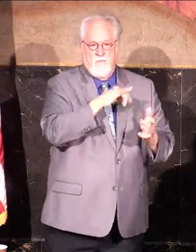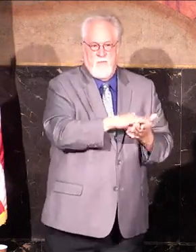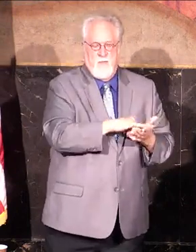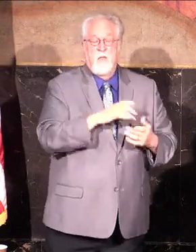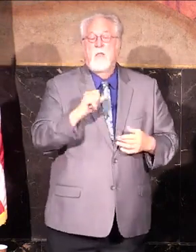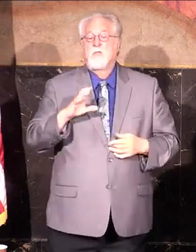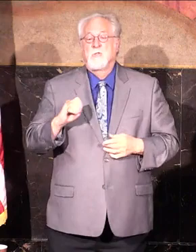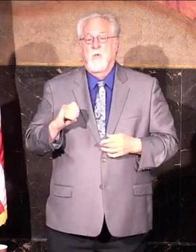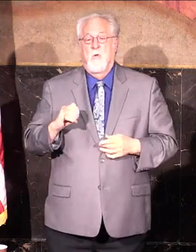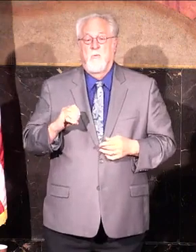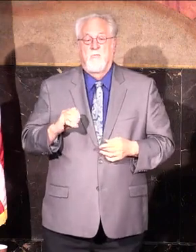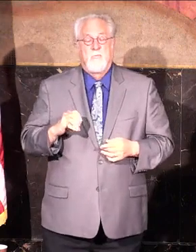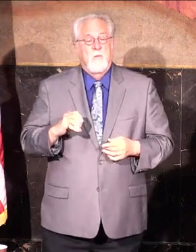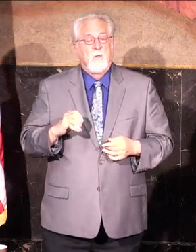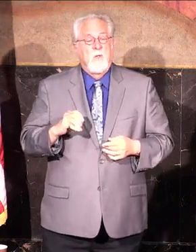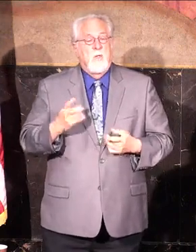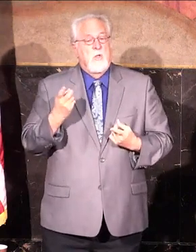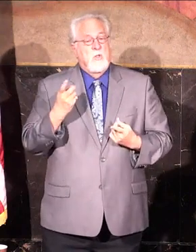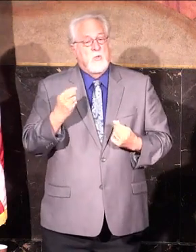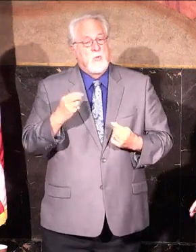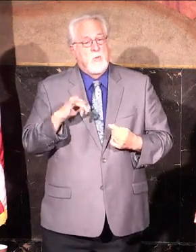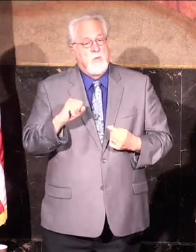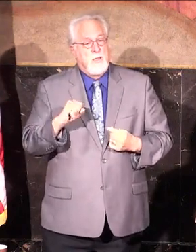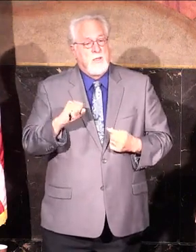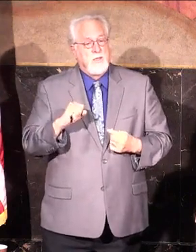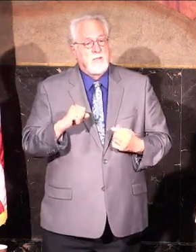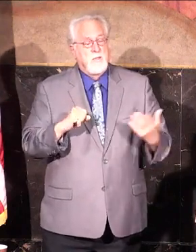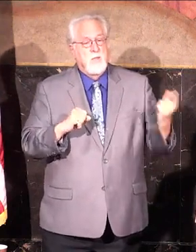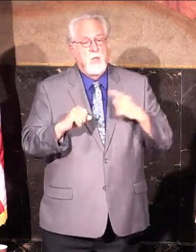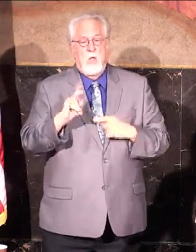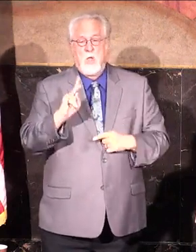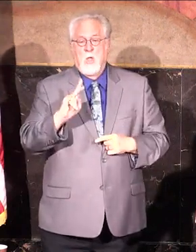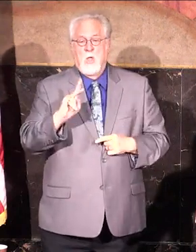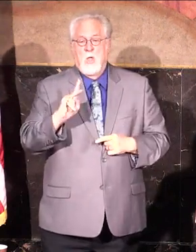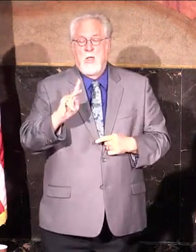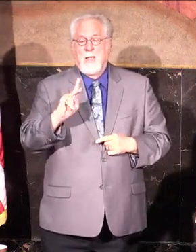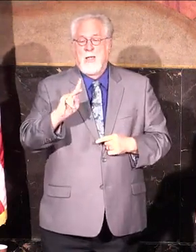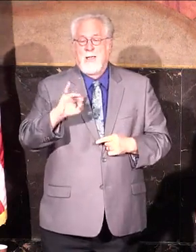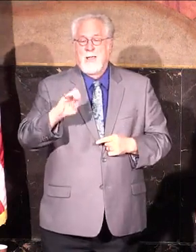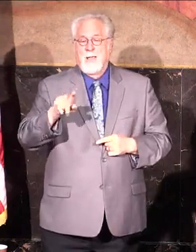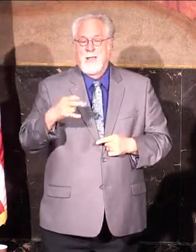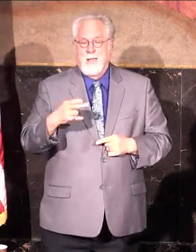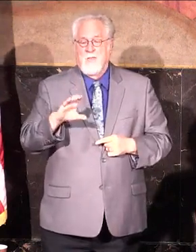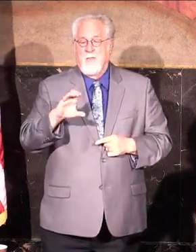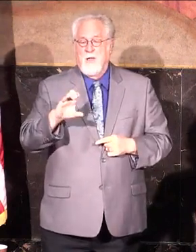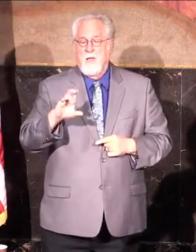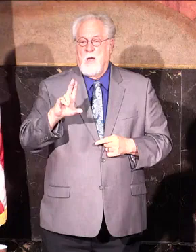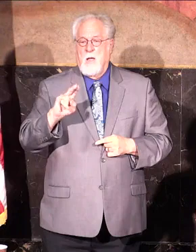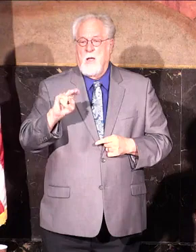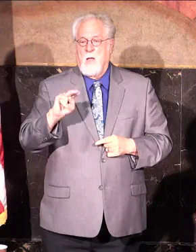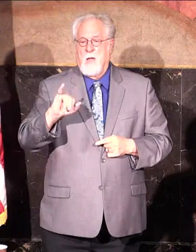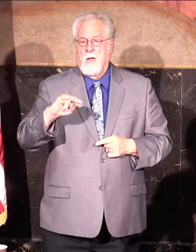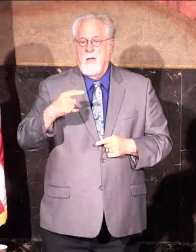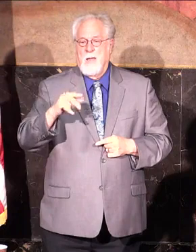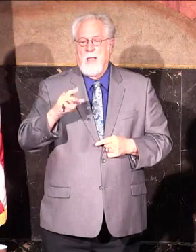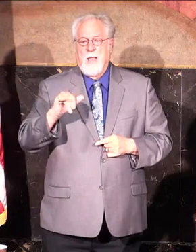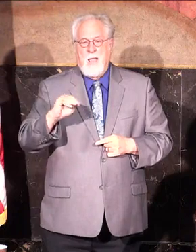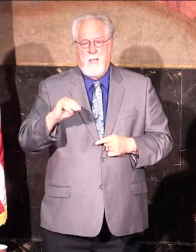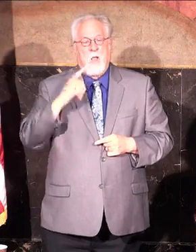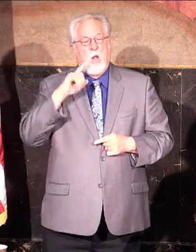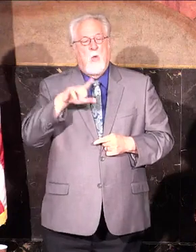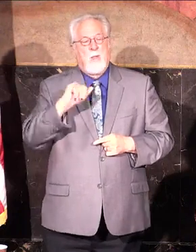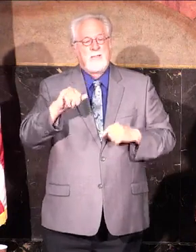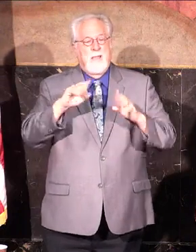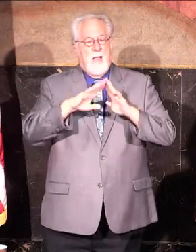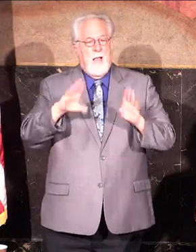And so what I want to do is call up Keith Cunningham of the Louisiana Housing Corporation. He's going to describe the program in